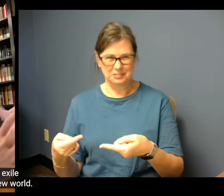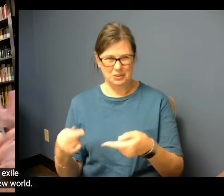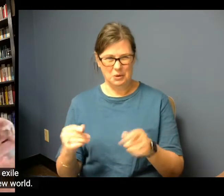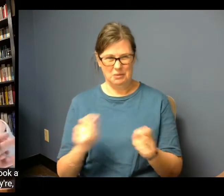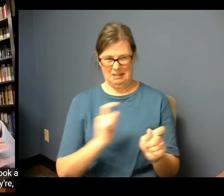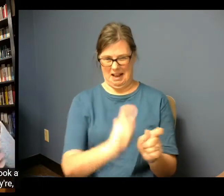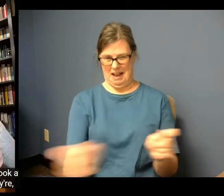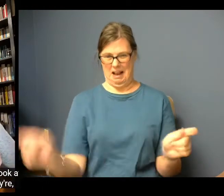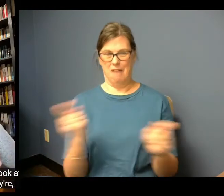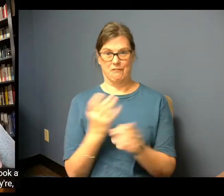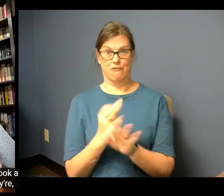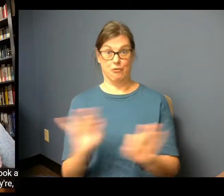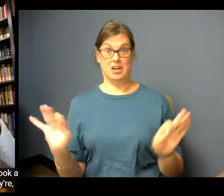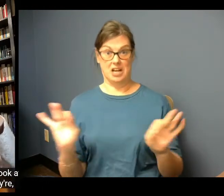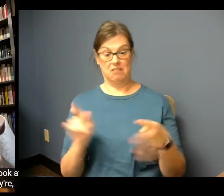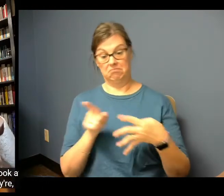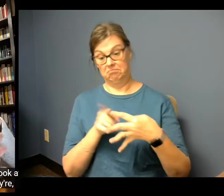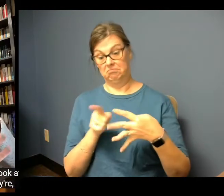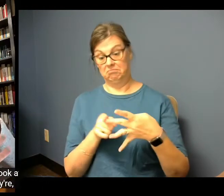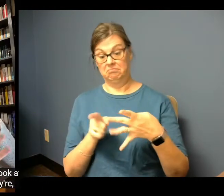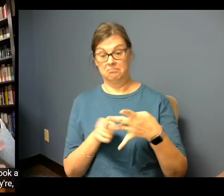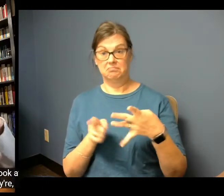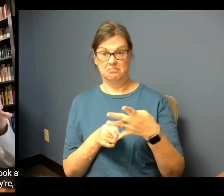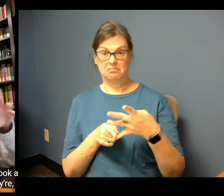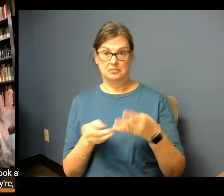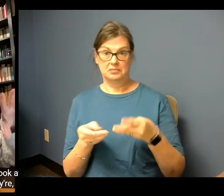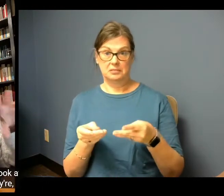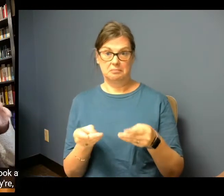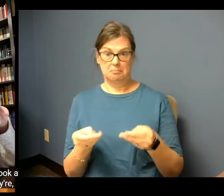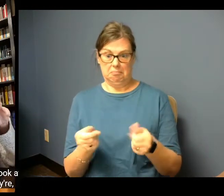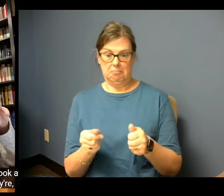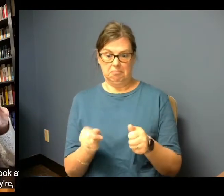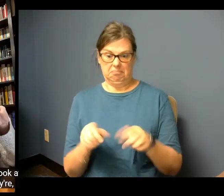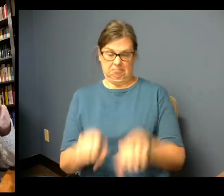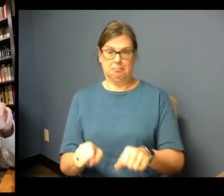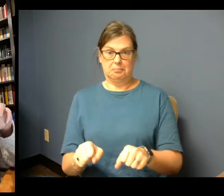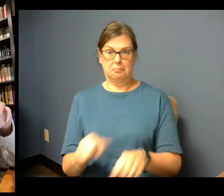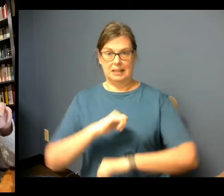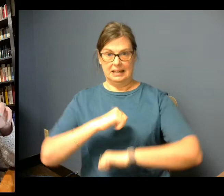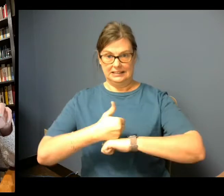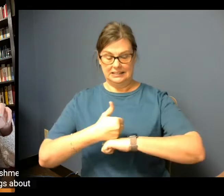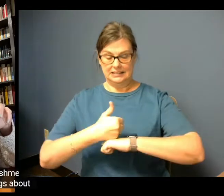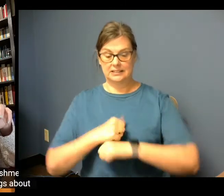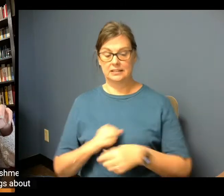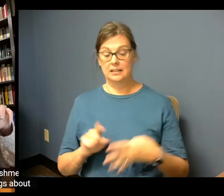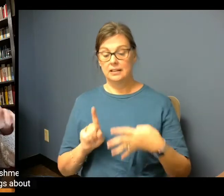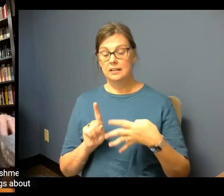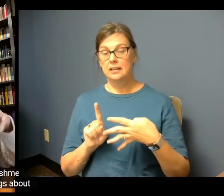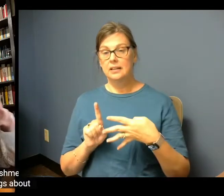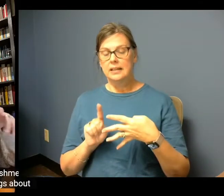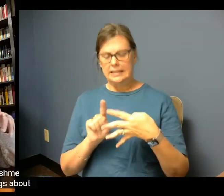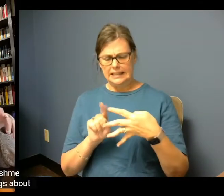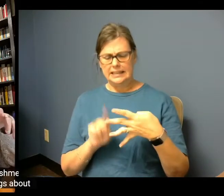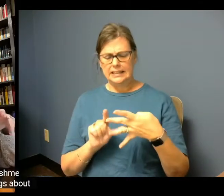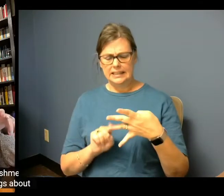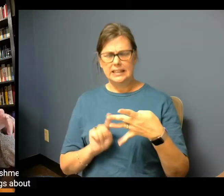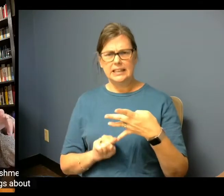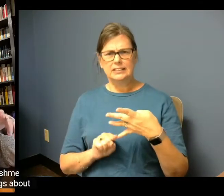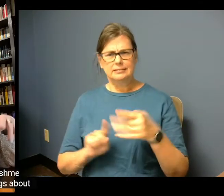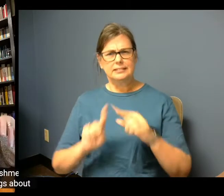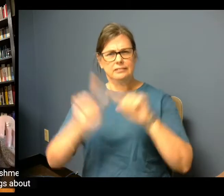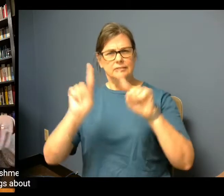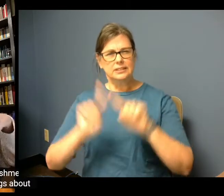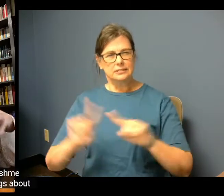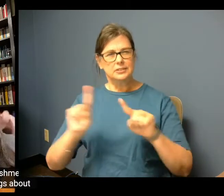World. So again, we're going to look at each of the colonies. They're unique